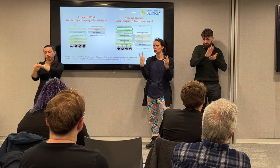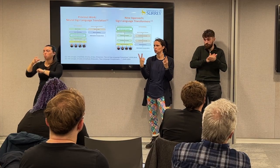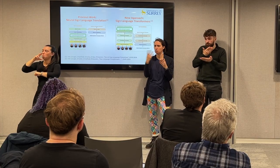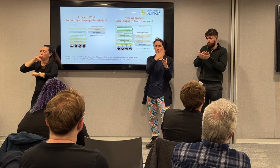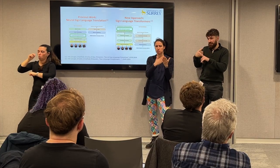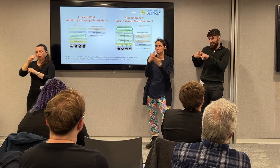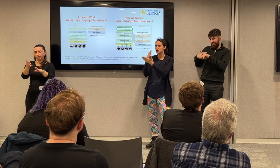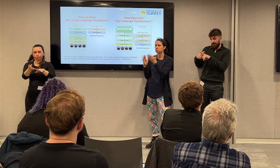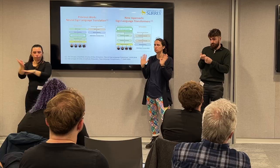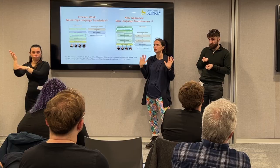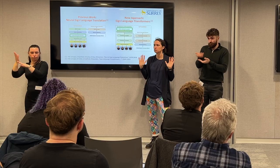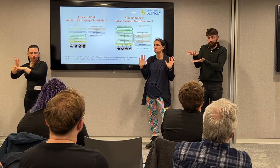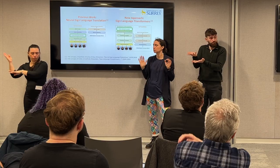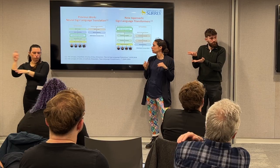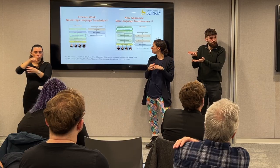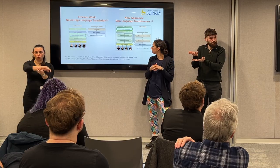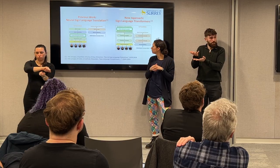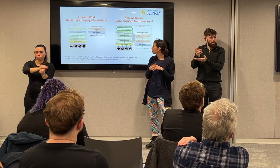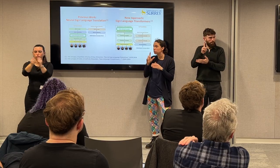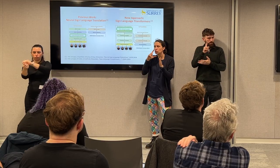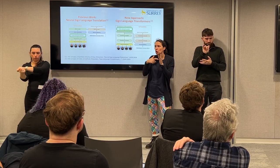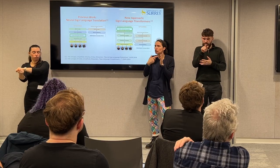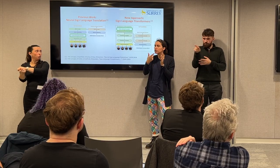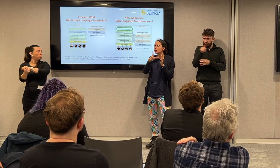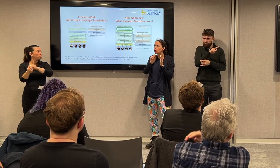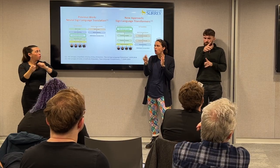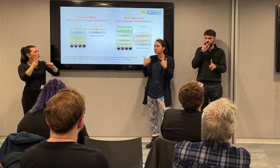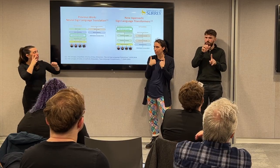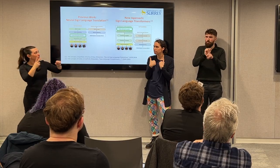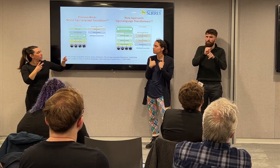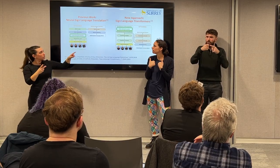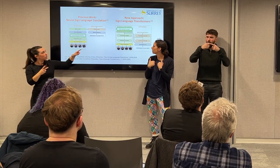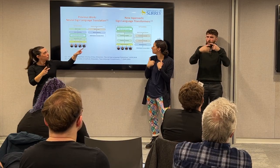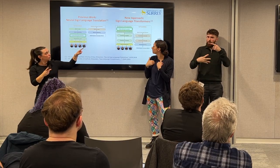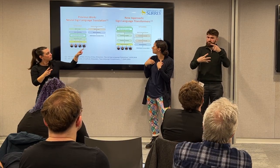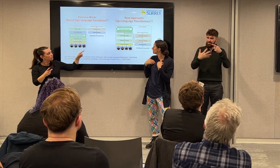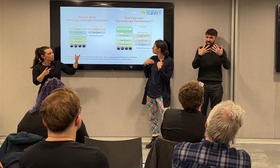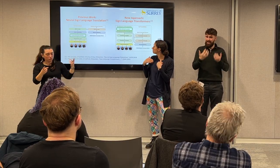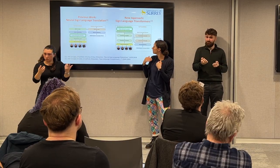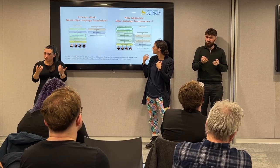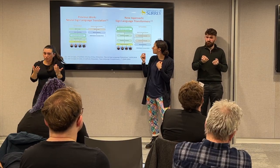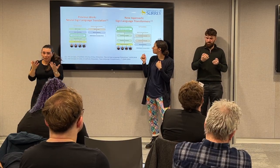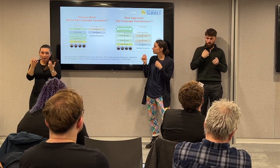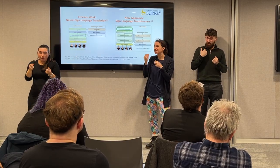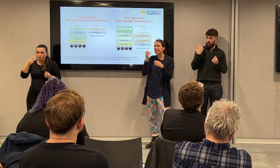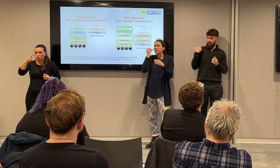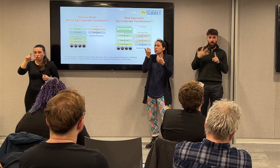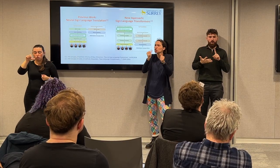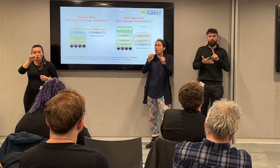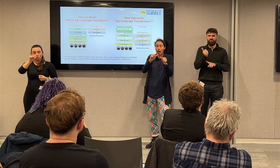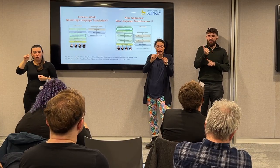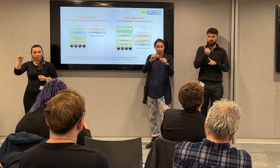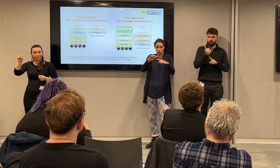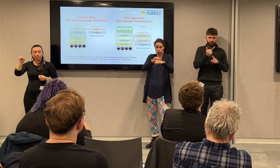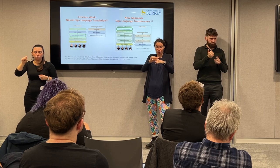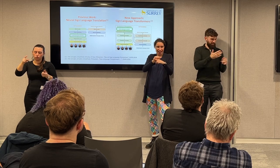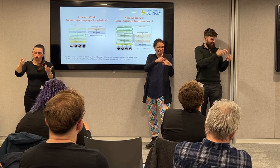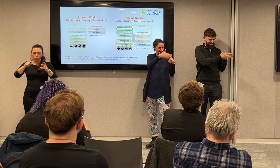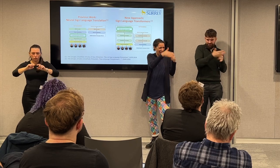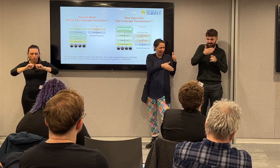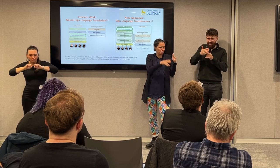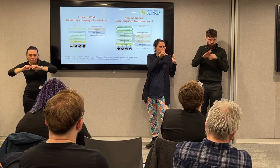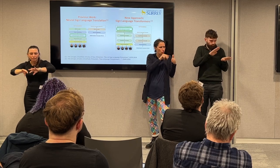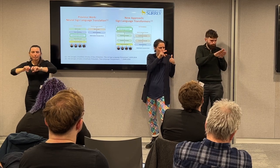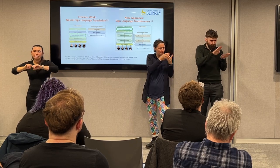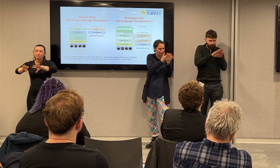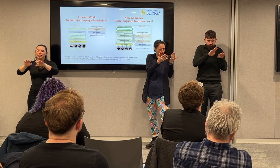what you spot is that this gloss is here. And what we find is that if we try and train these systems end to end, going from spoken